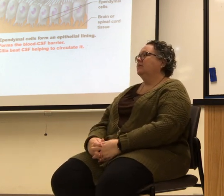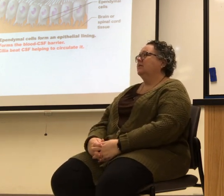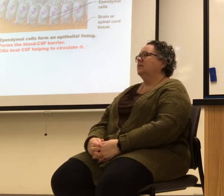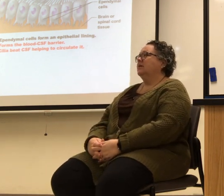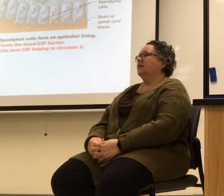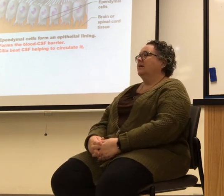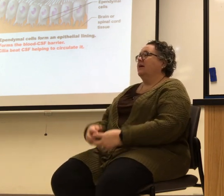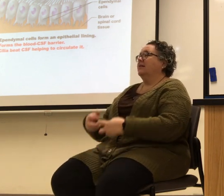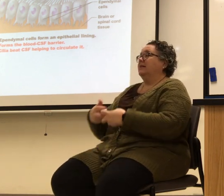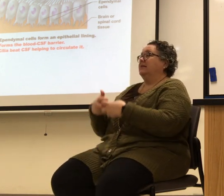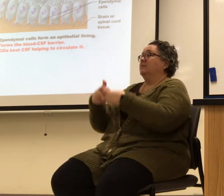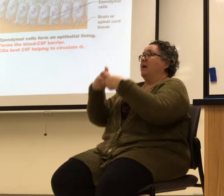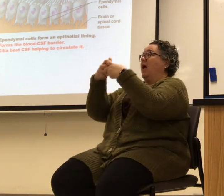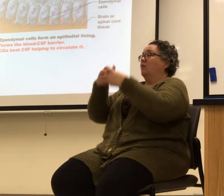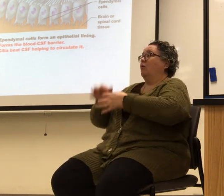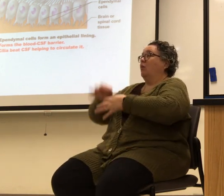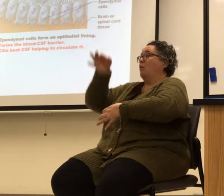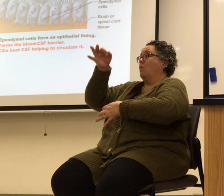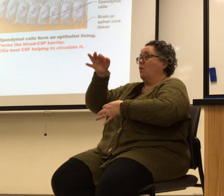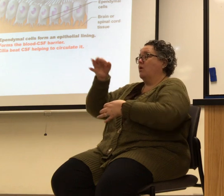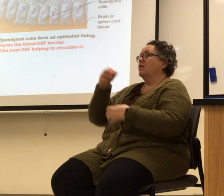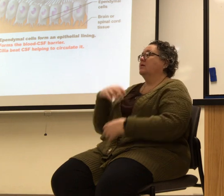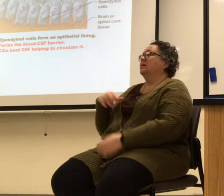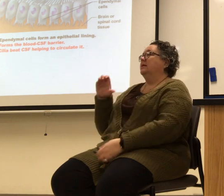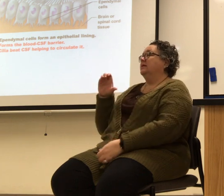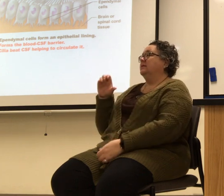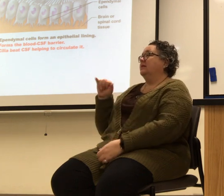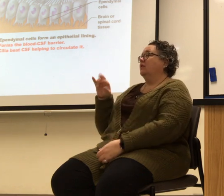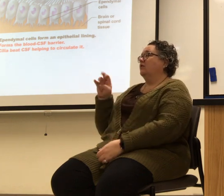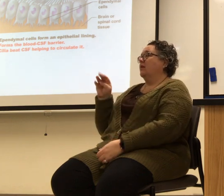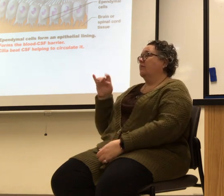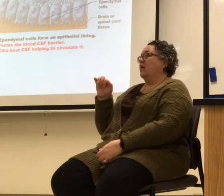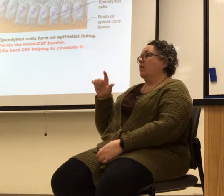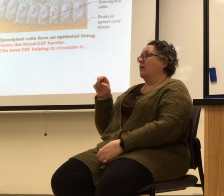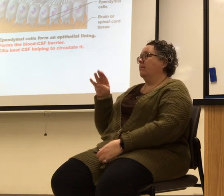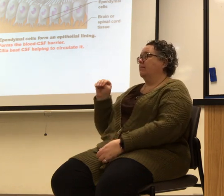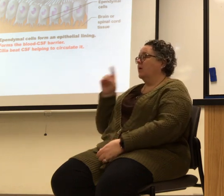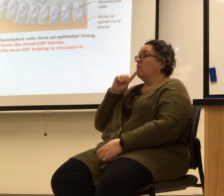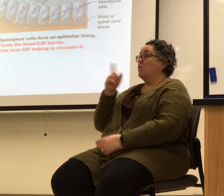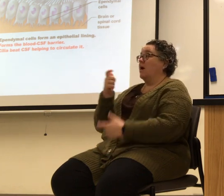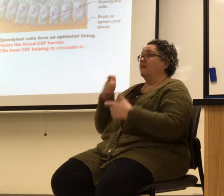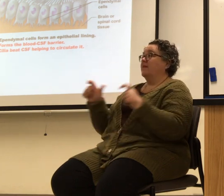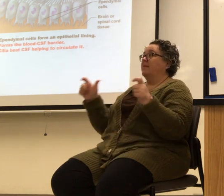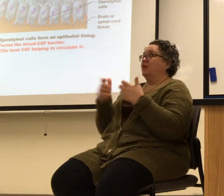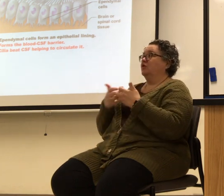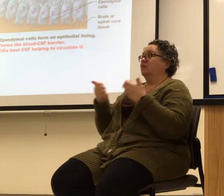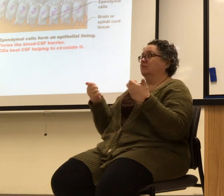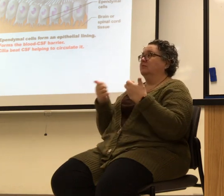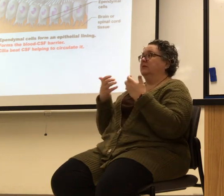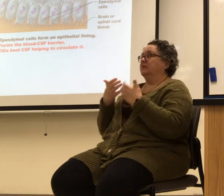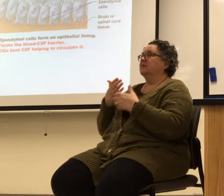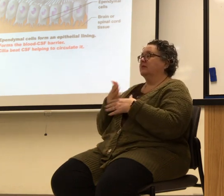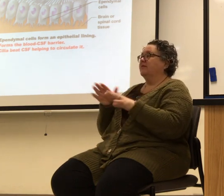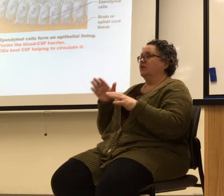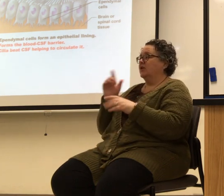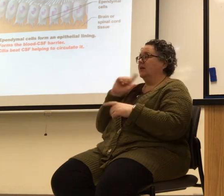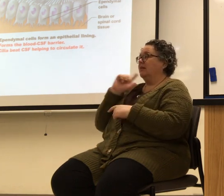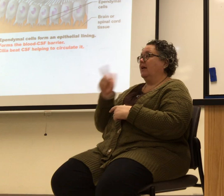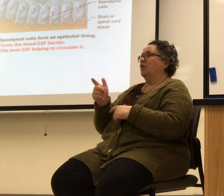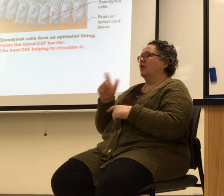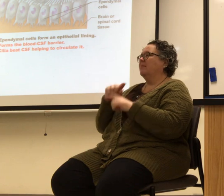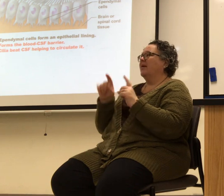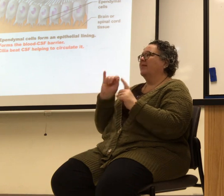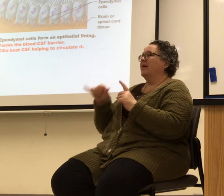There's a cerebellum behind there. Anyway, we'll learn the major divisions of the CNS later. This is just a lecture on neural